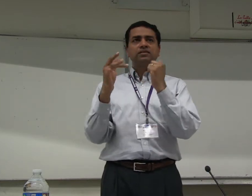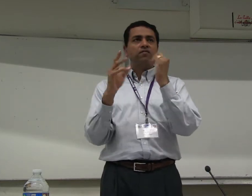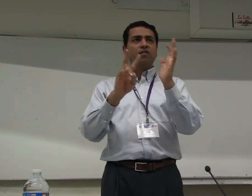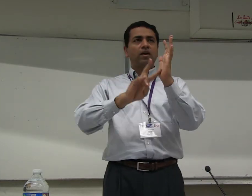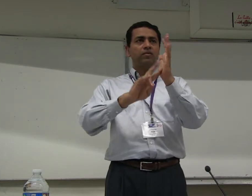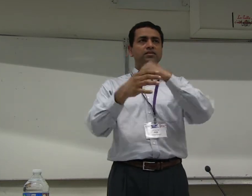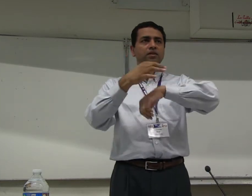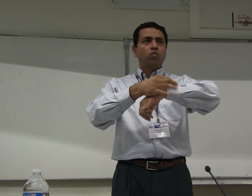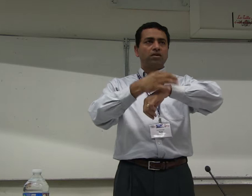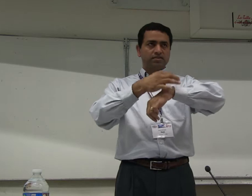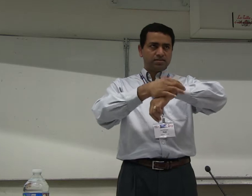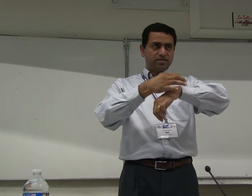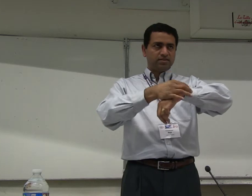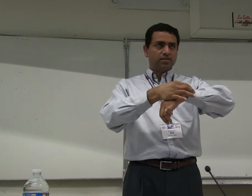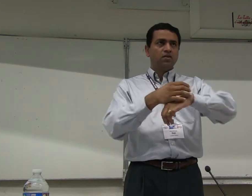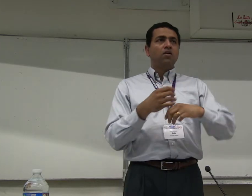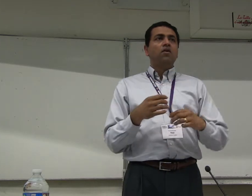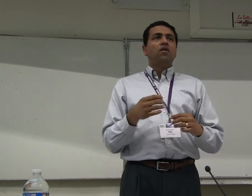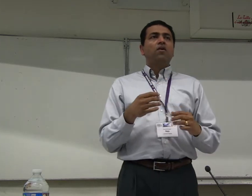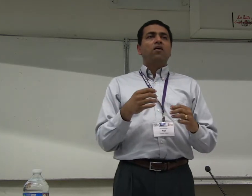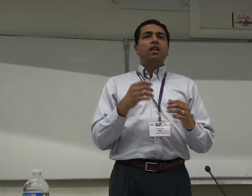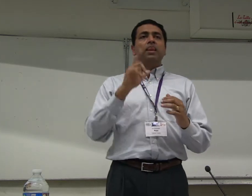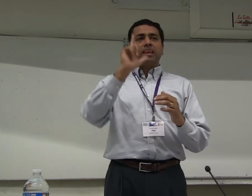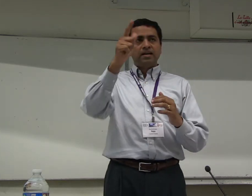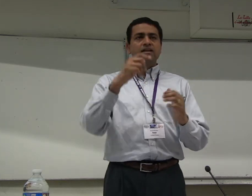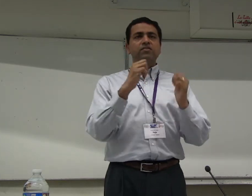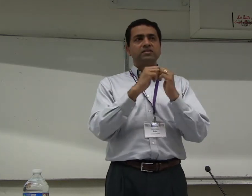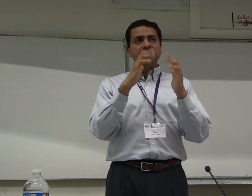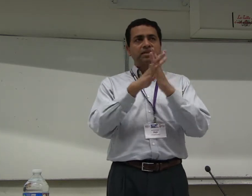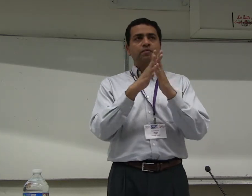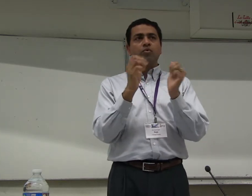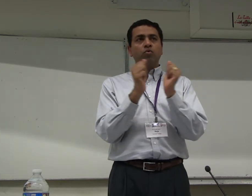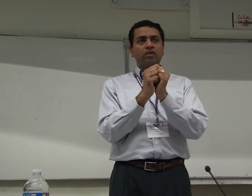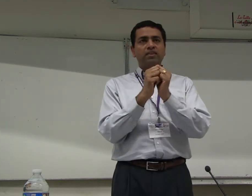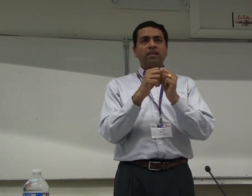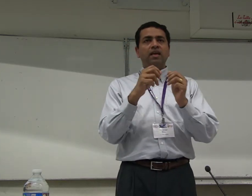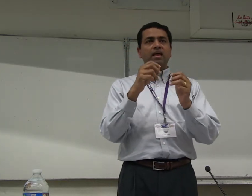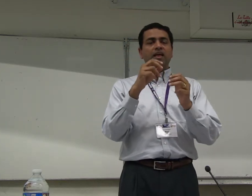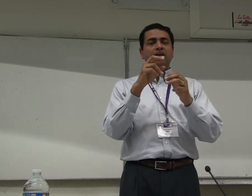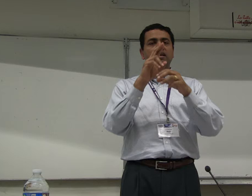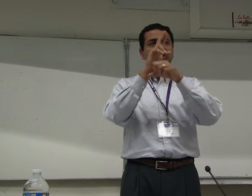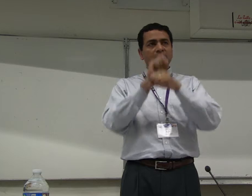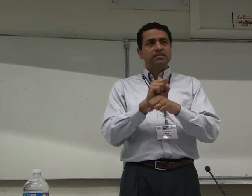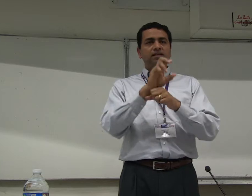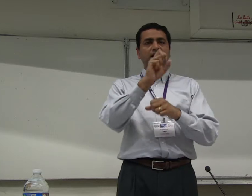control the timing, and that's just to do with the technological limitations of the watch itself.